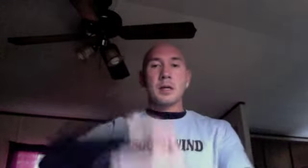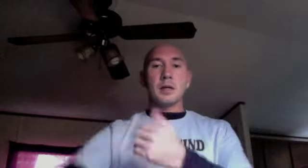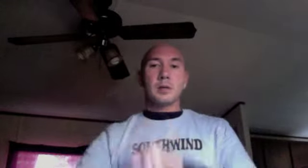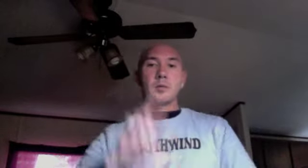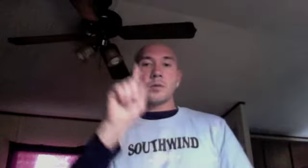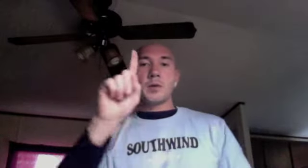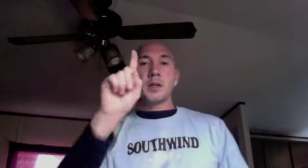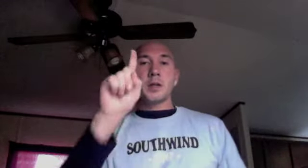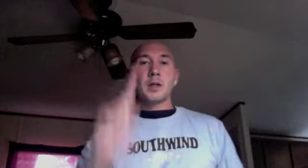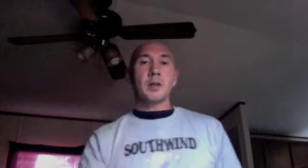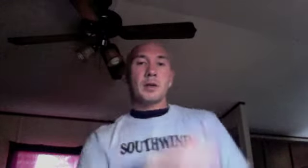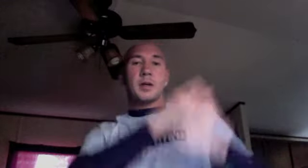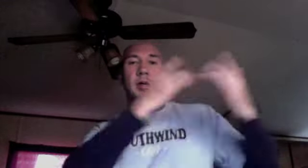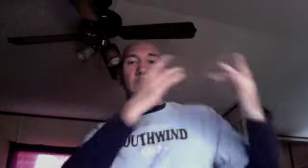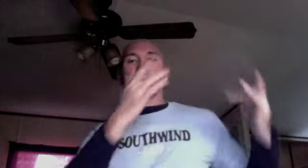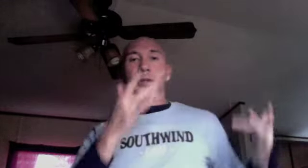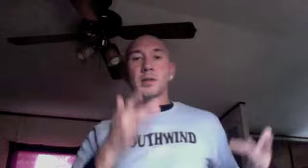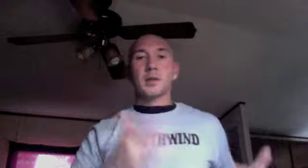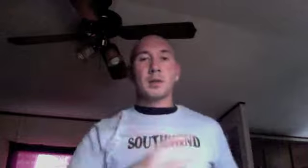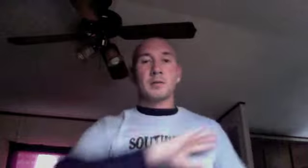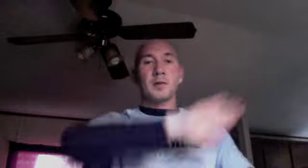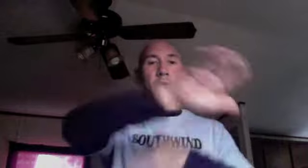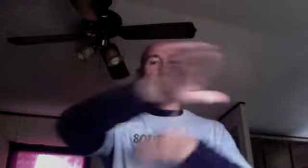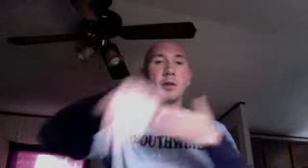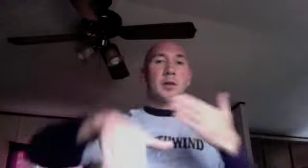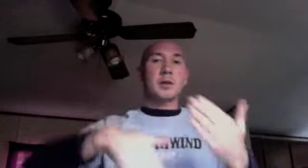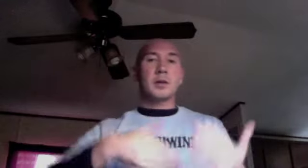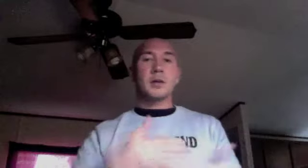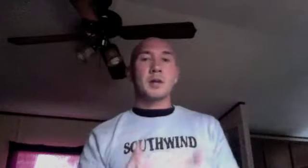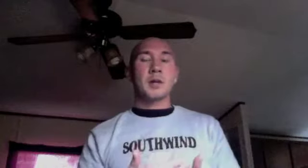in one the hearts of all.